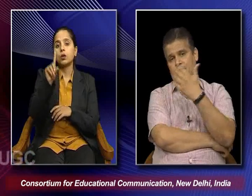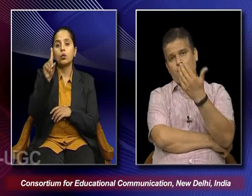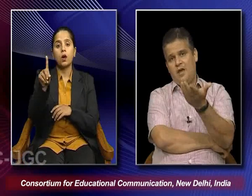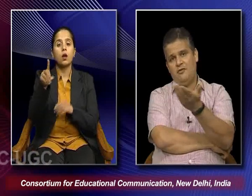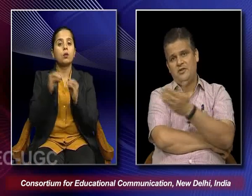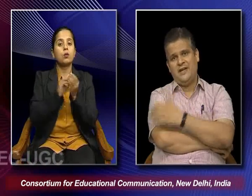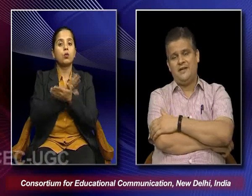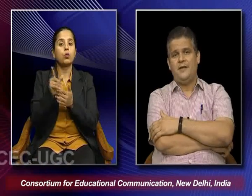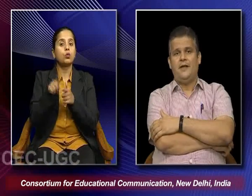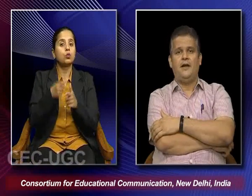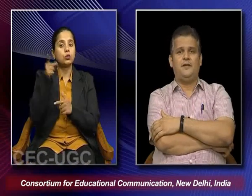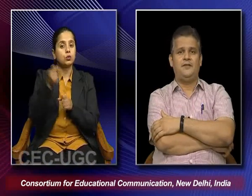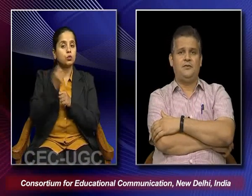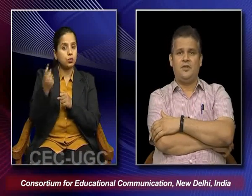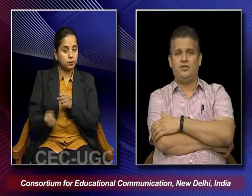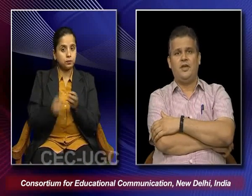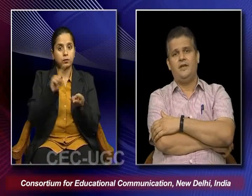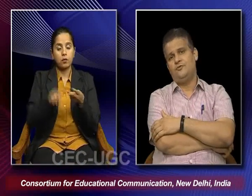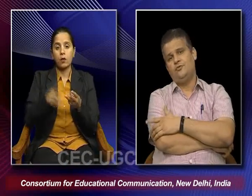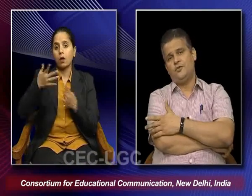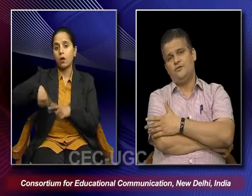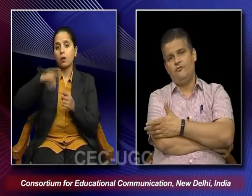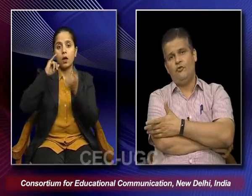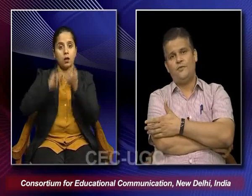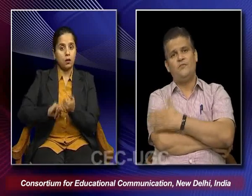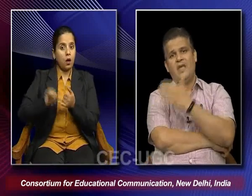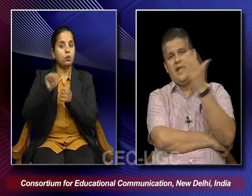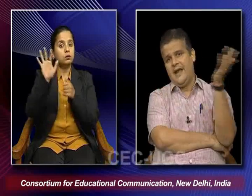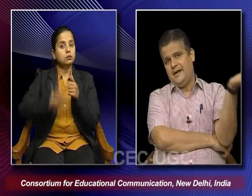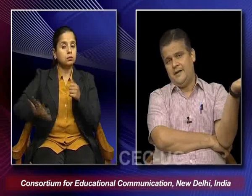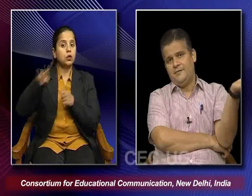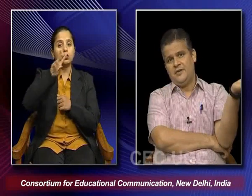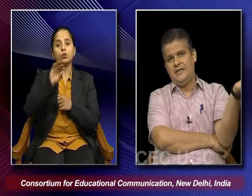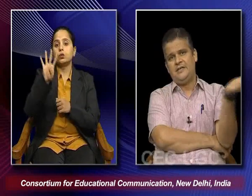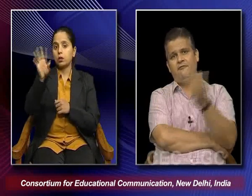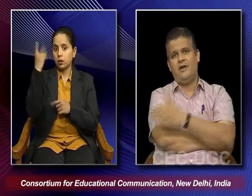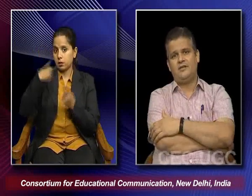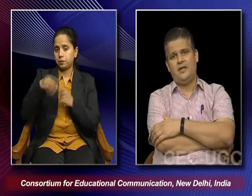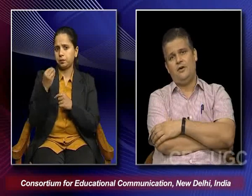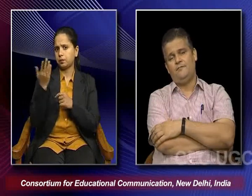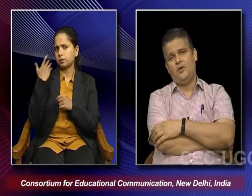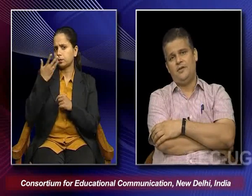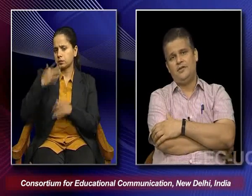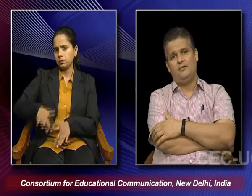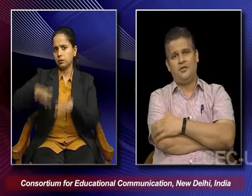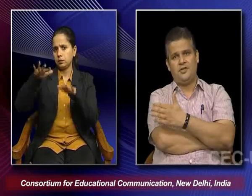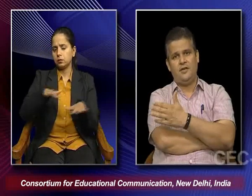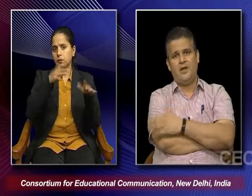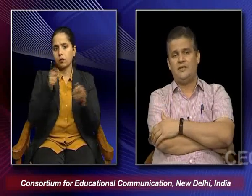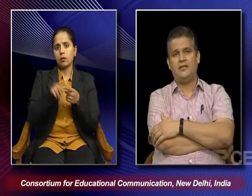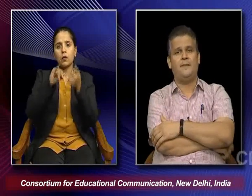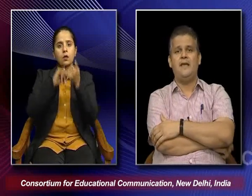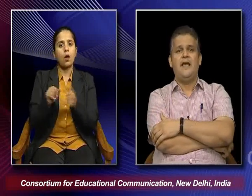the tsunami which hit the South Asia in 2004, and the recent floods in the South Asia